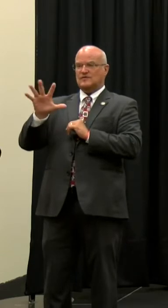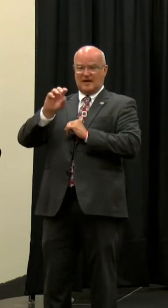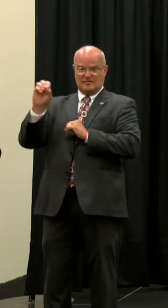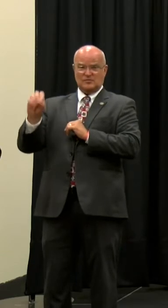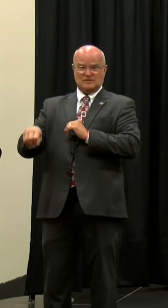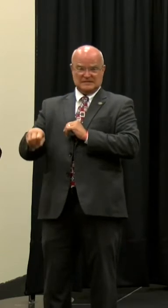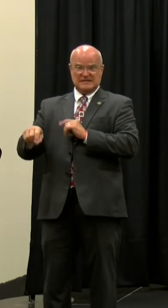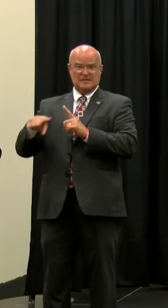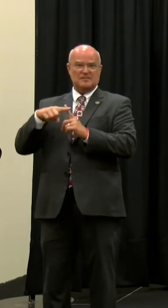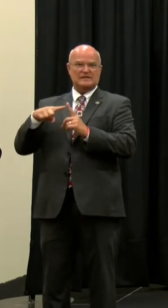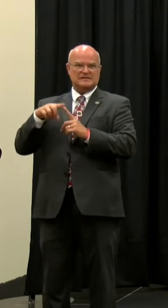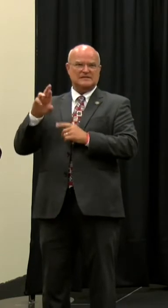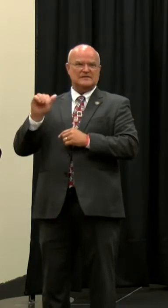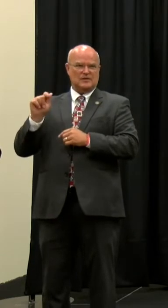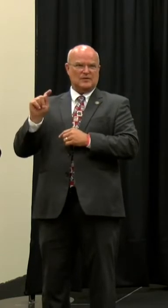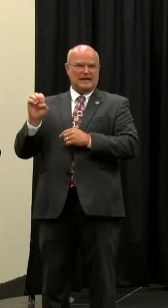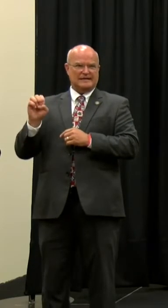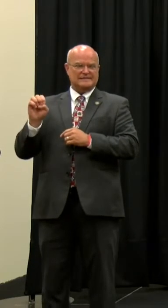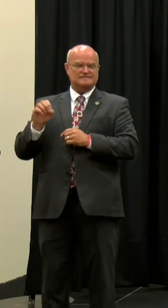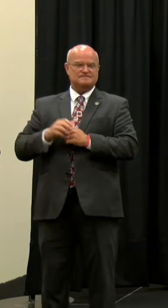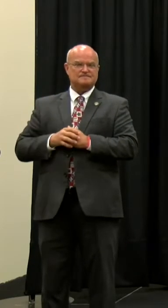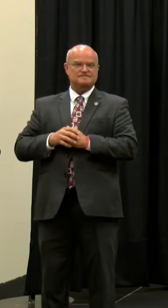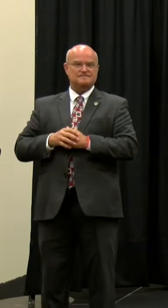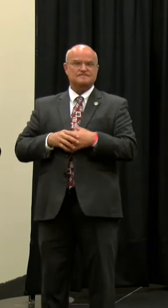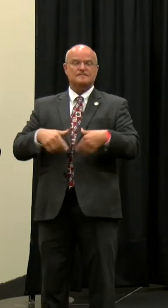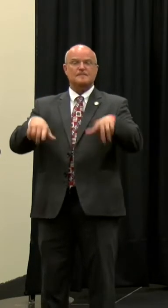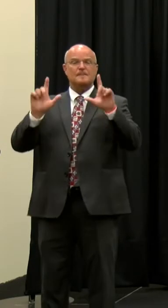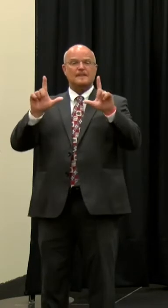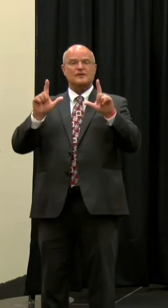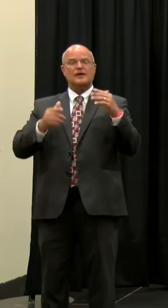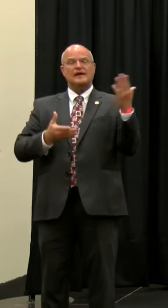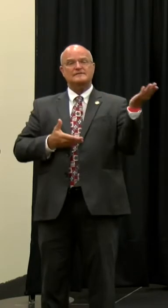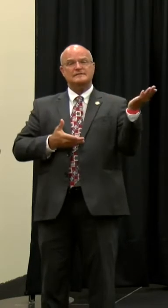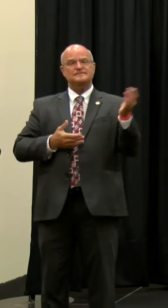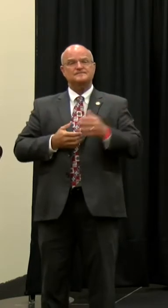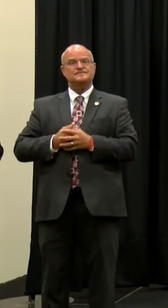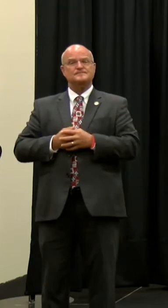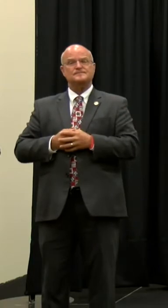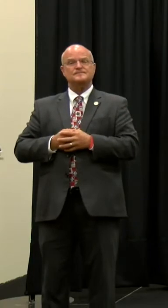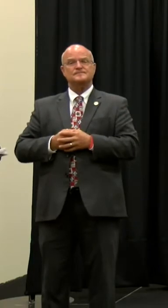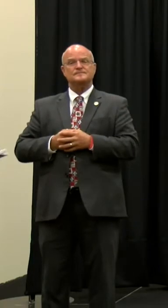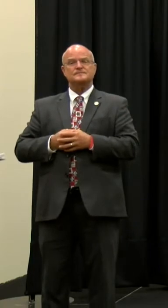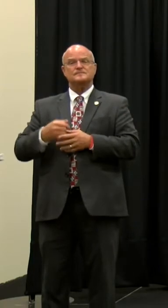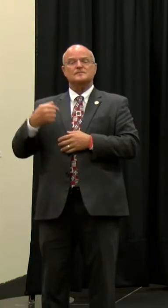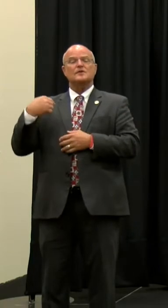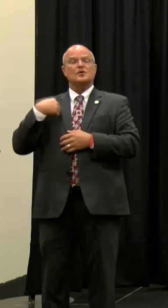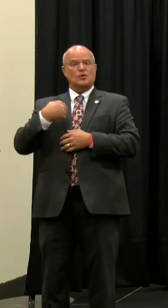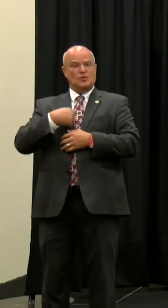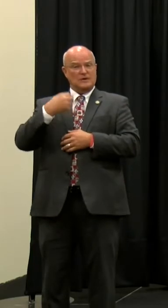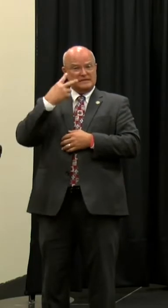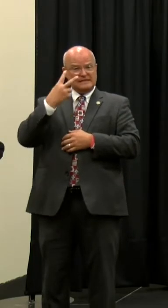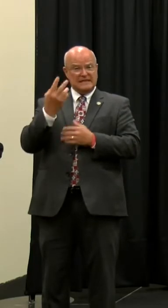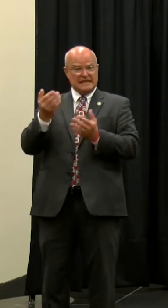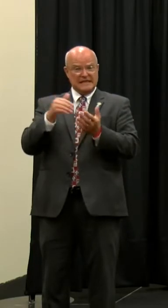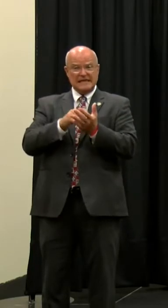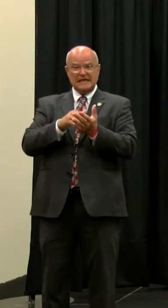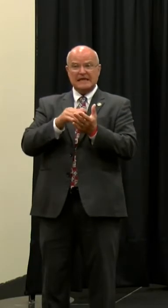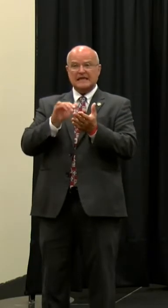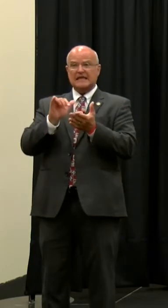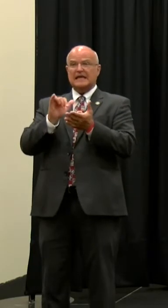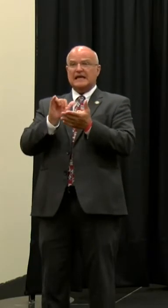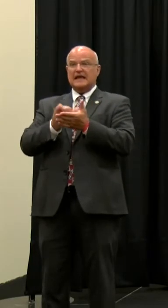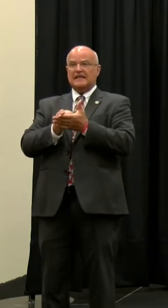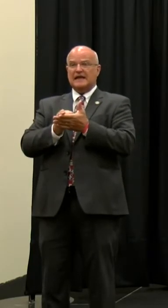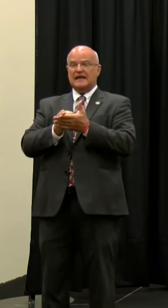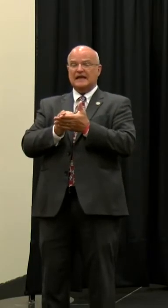20.5% positivity rate. If we go to the graphs, we see again that